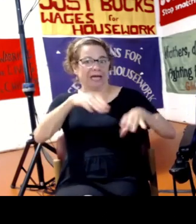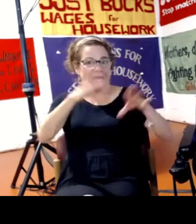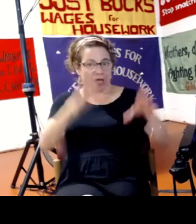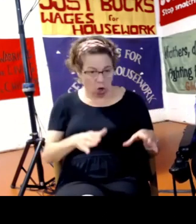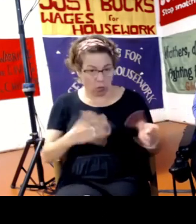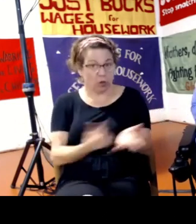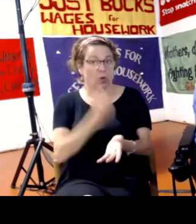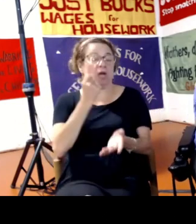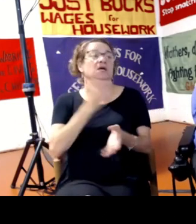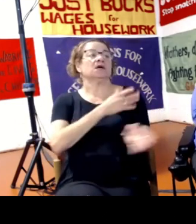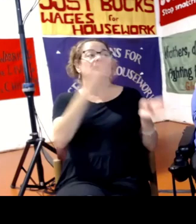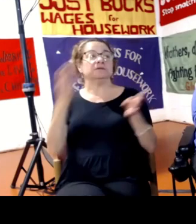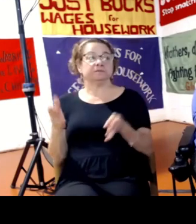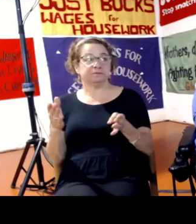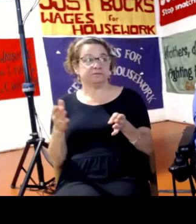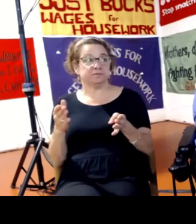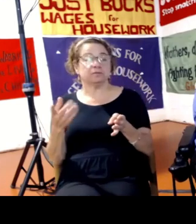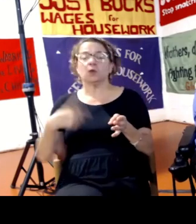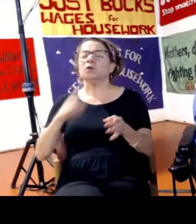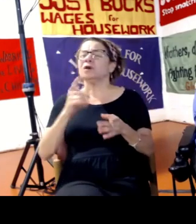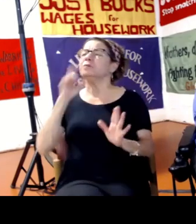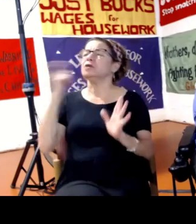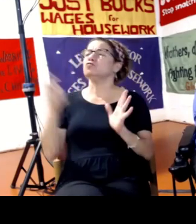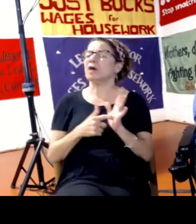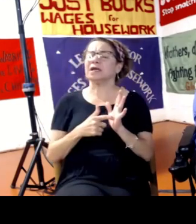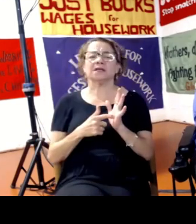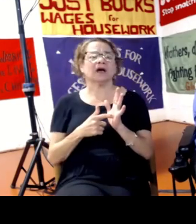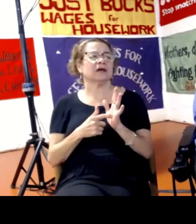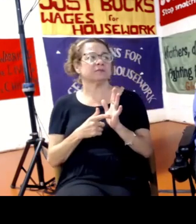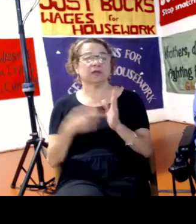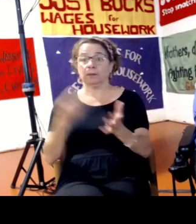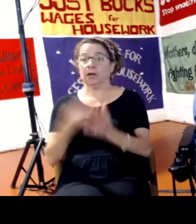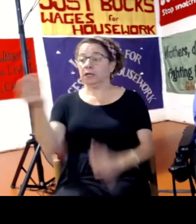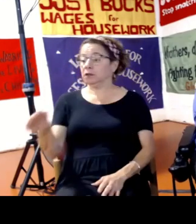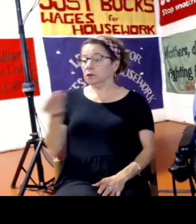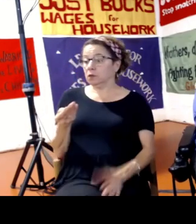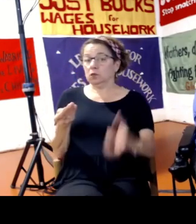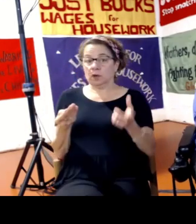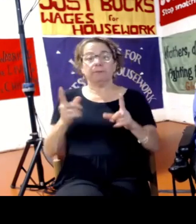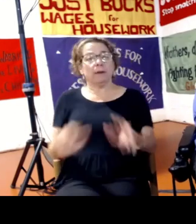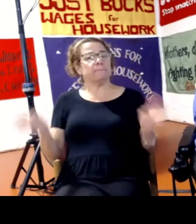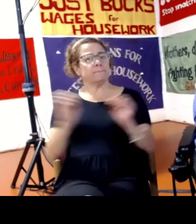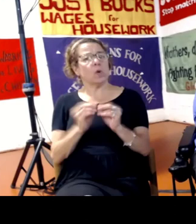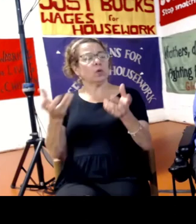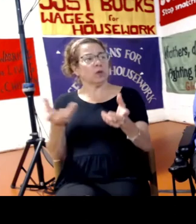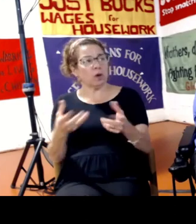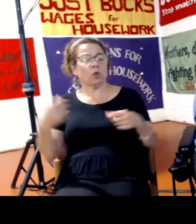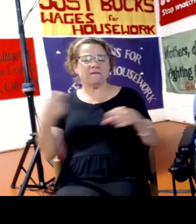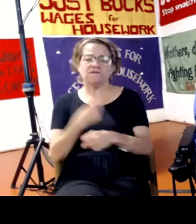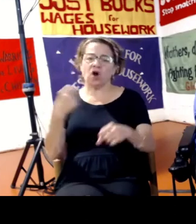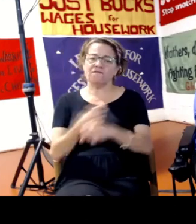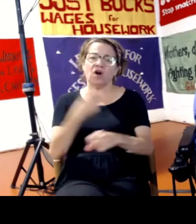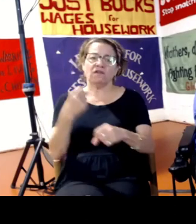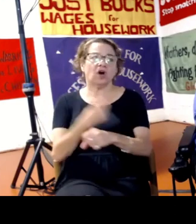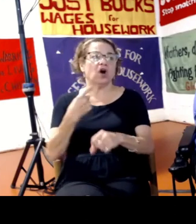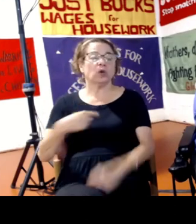it counted, not because we just wanted a figure on a piece of paper, but because we thought that